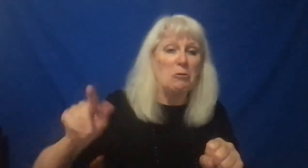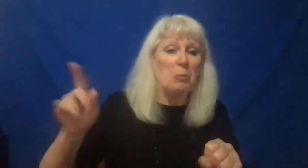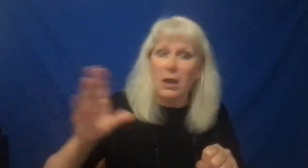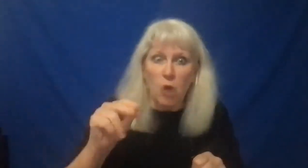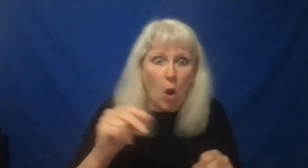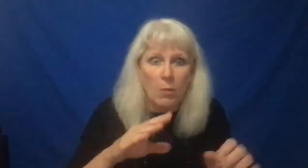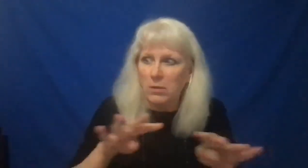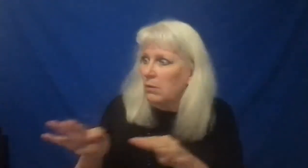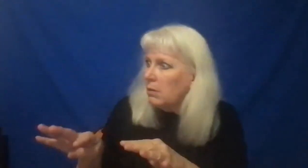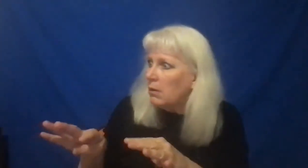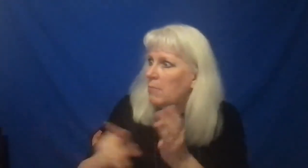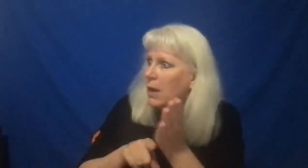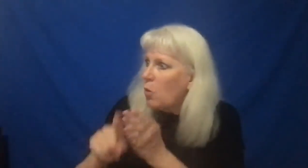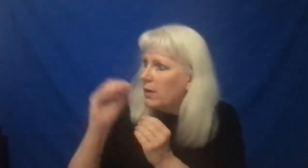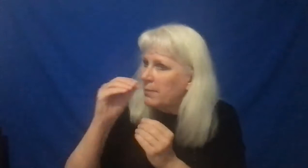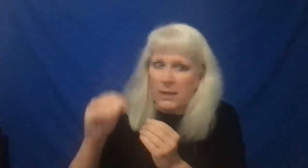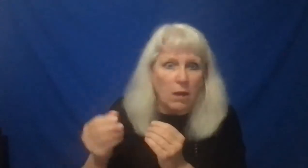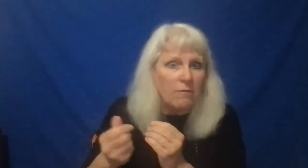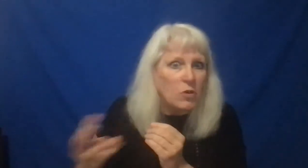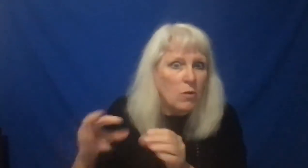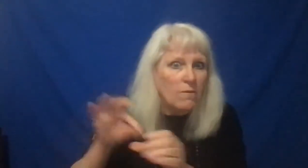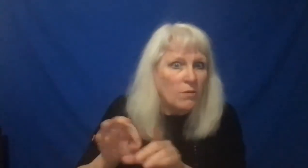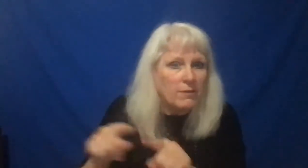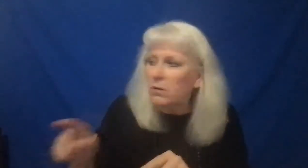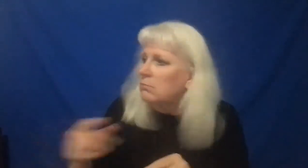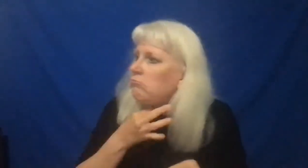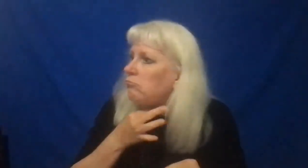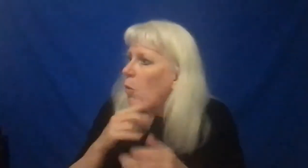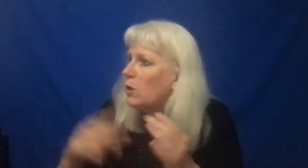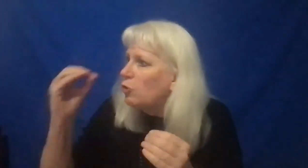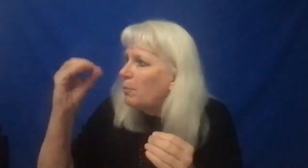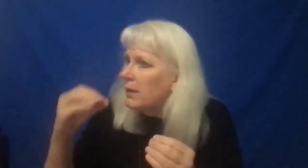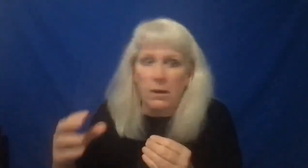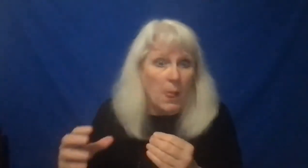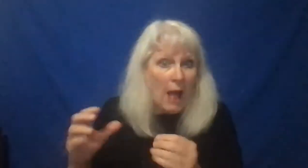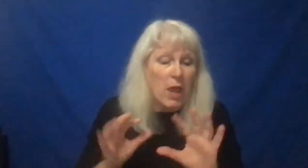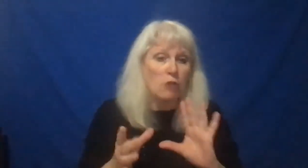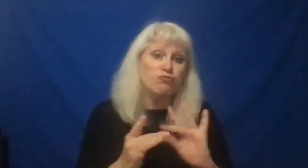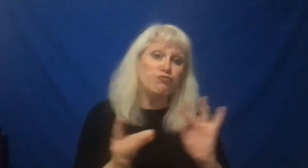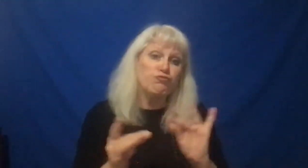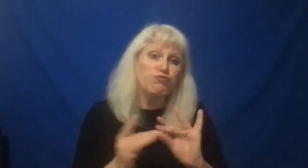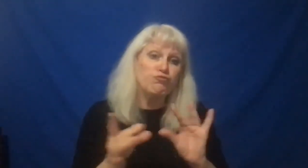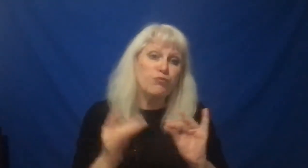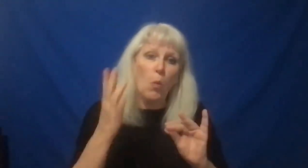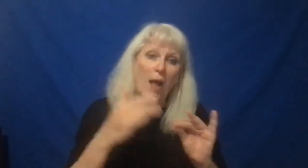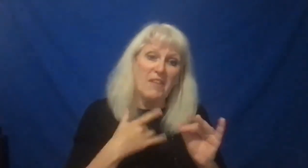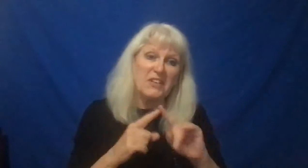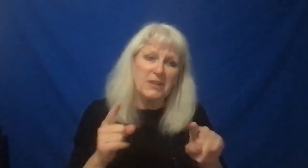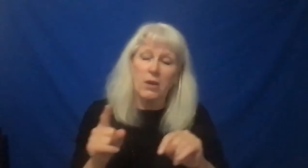make decisions on behalf of the membership, that as we make decisions, that we hear the membership, but